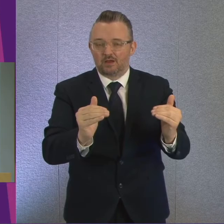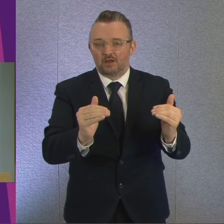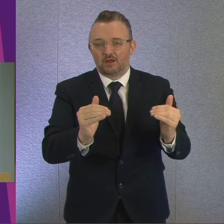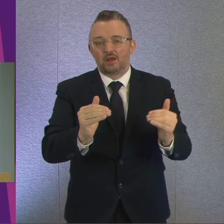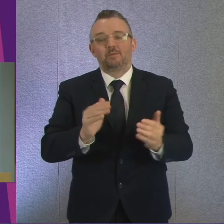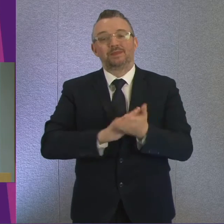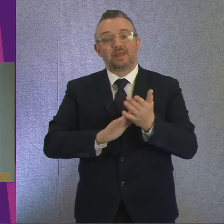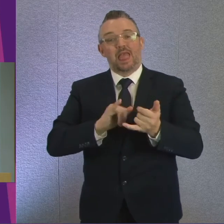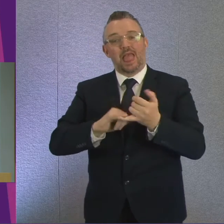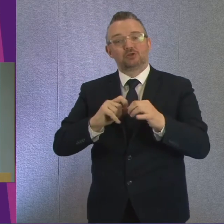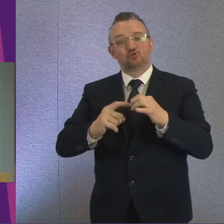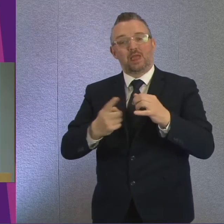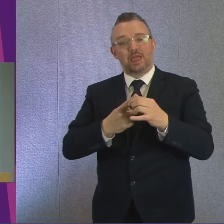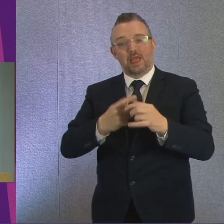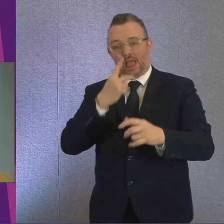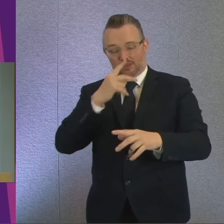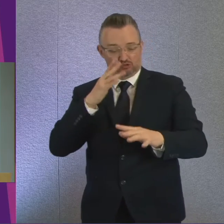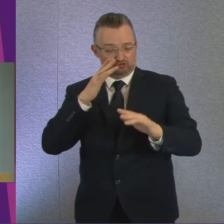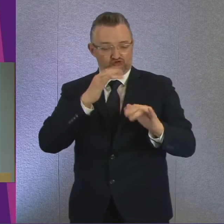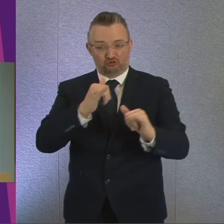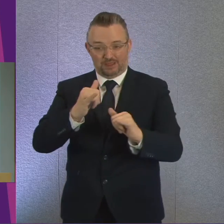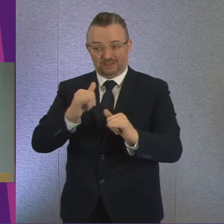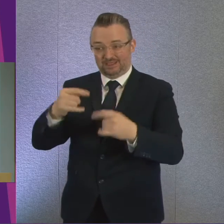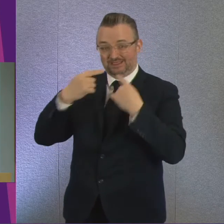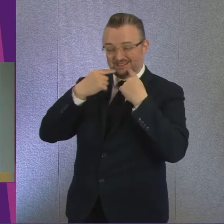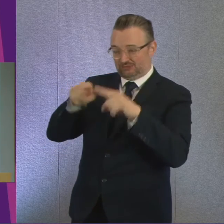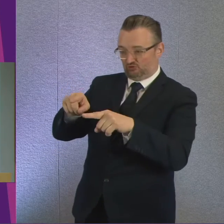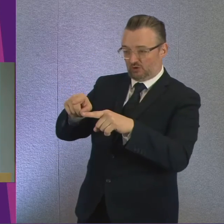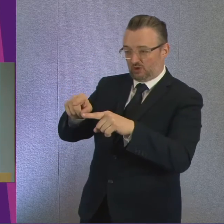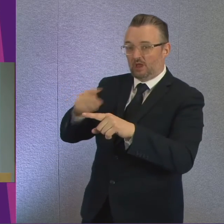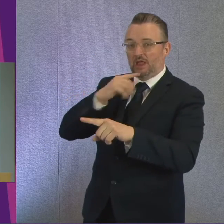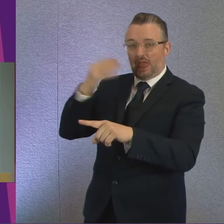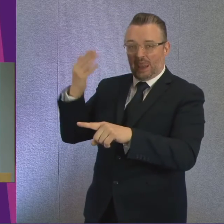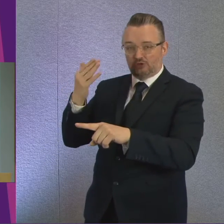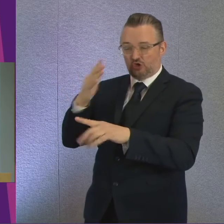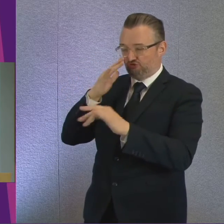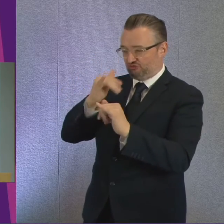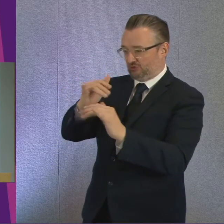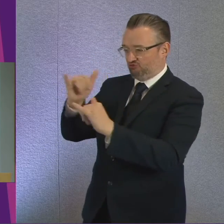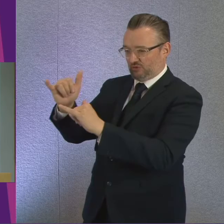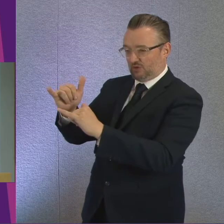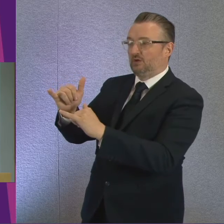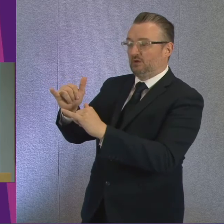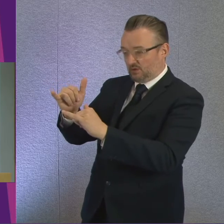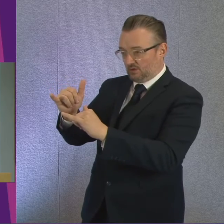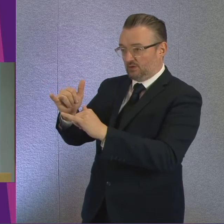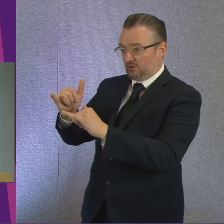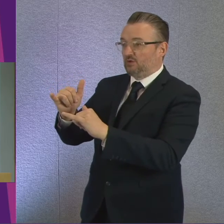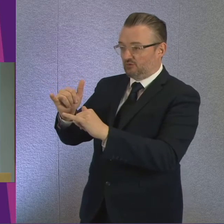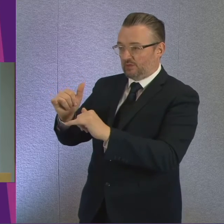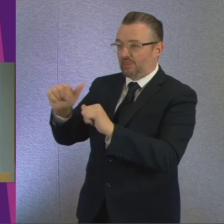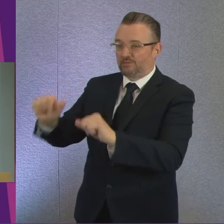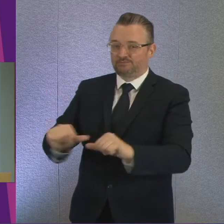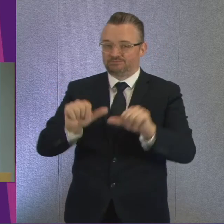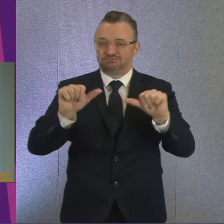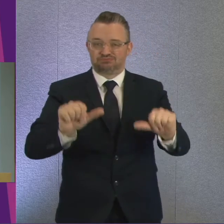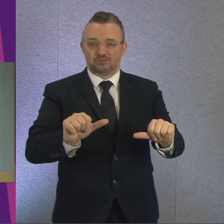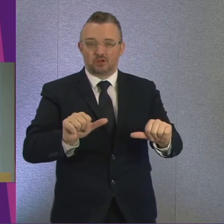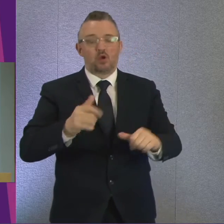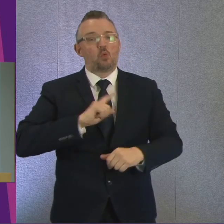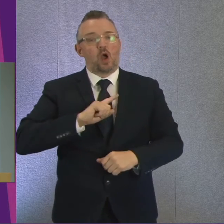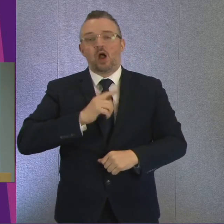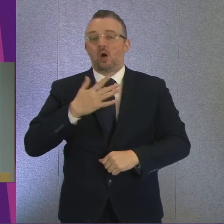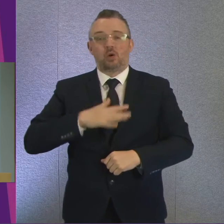check out and to validate the teacher and lecturer estimates. And that process is being designed to promote